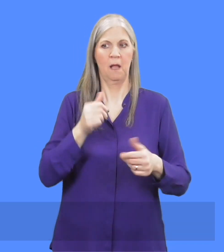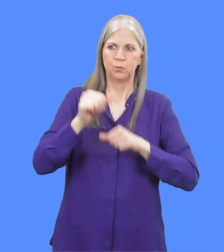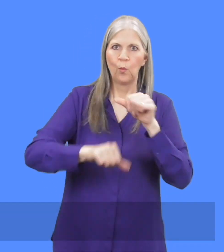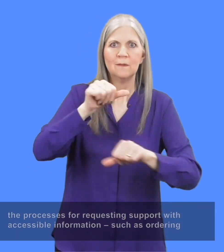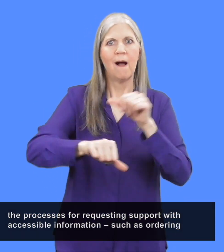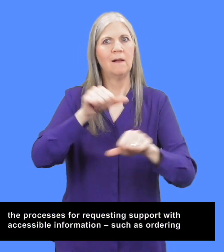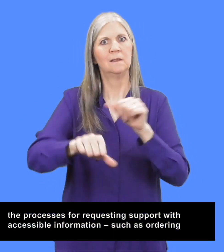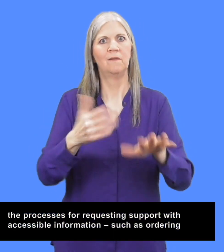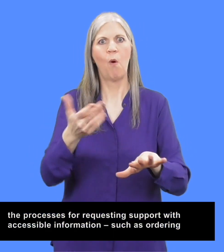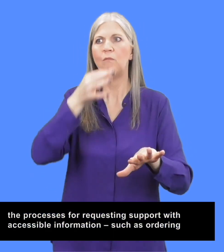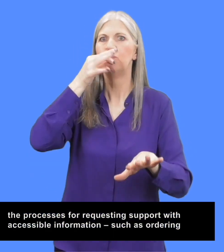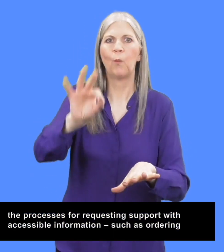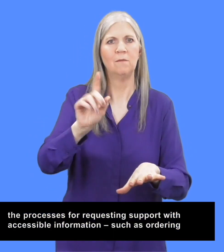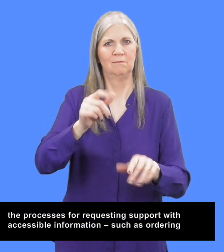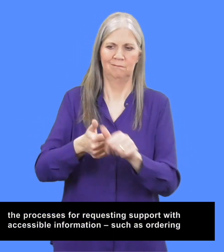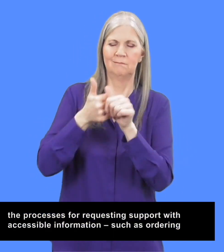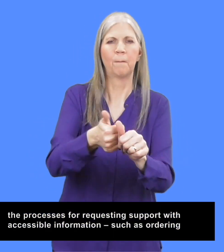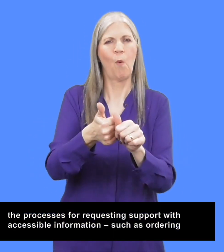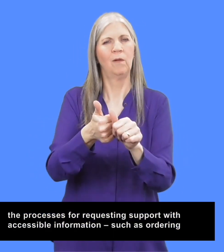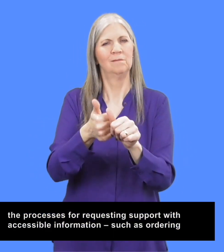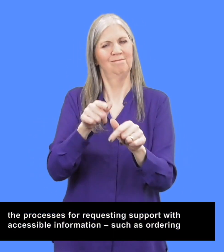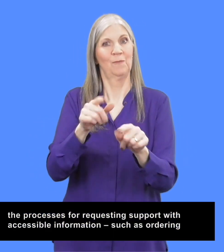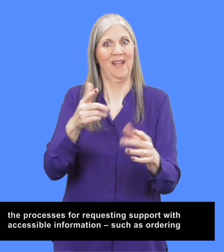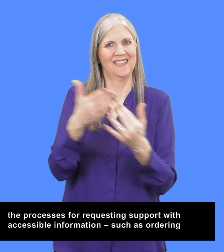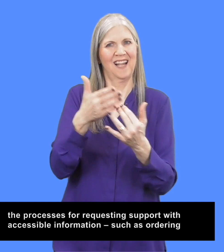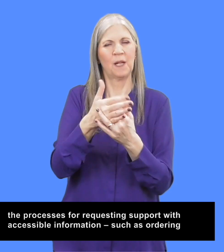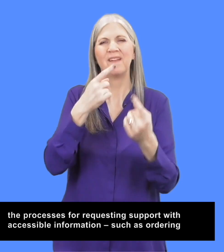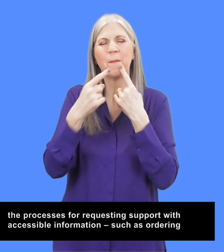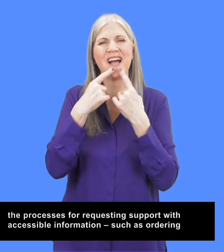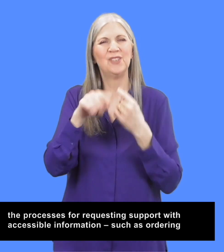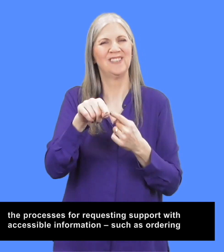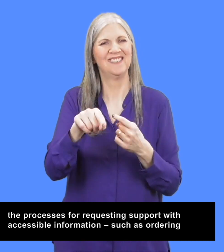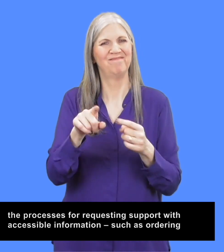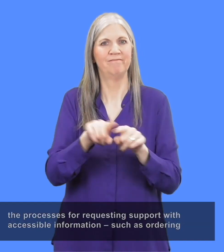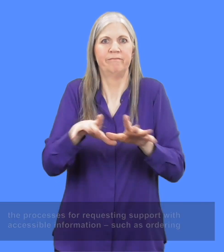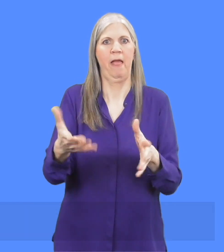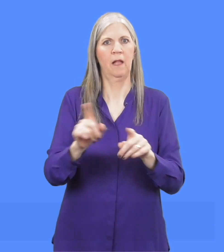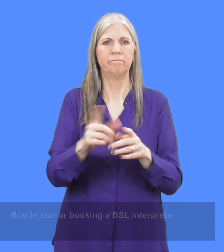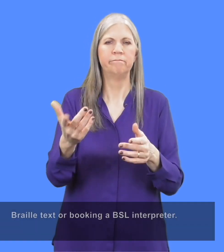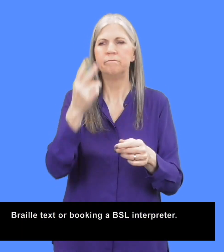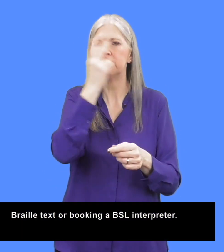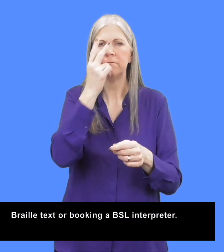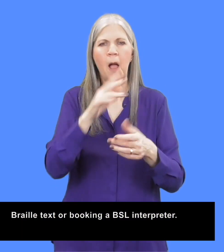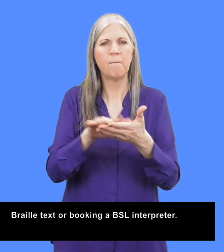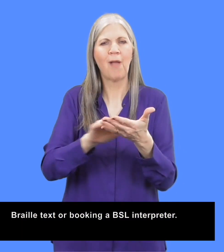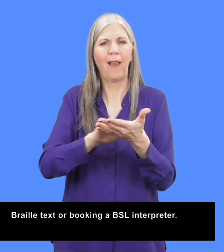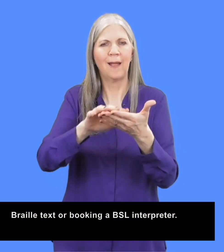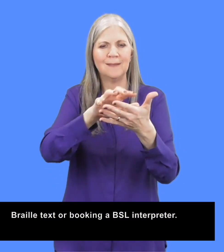and the processes for requesting support with accessible information, such as ordering Braille text or booking a